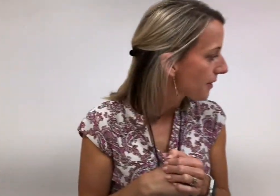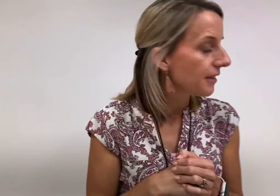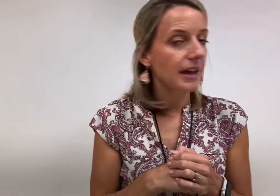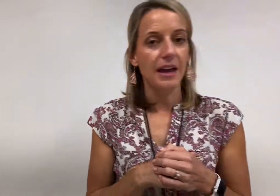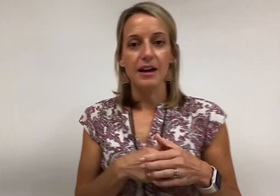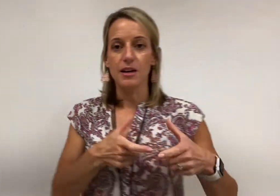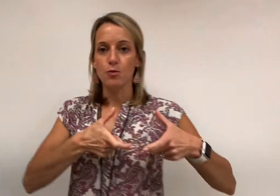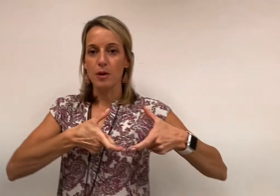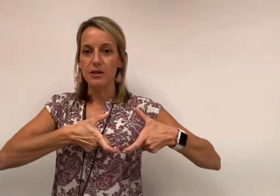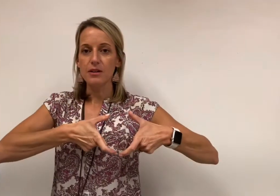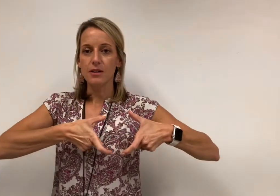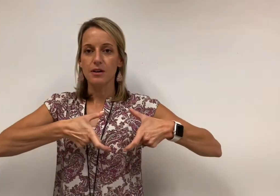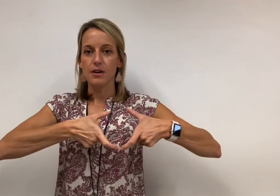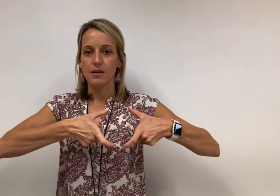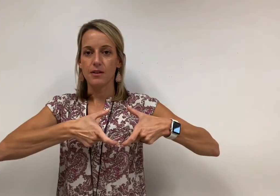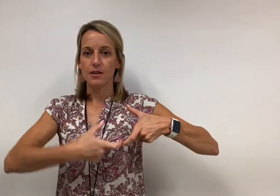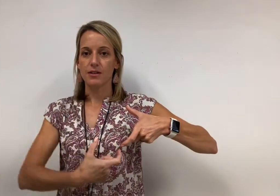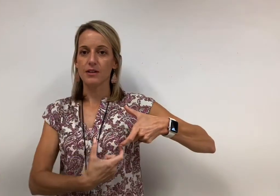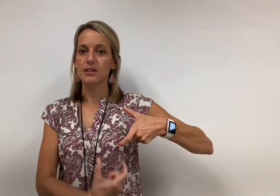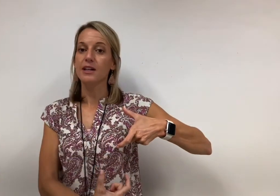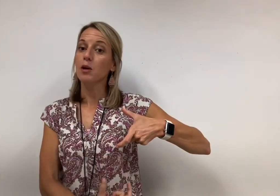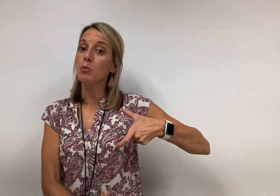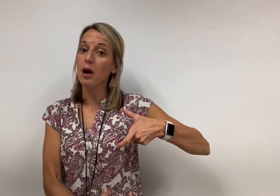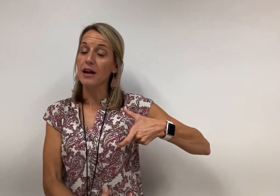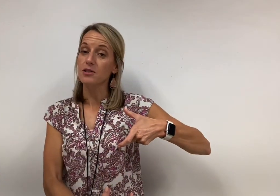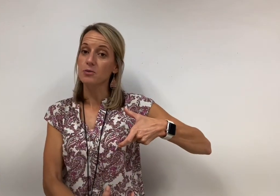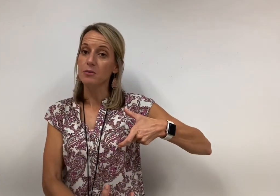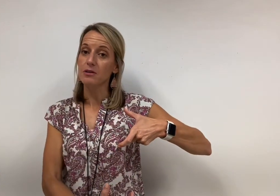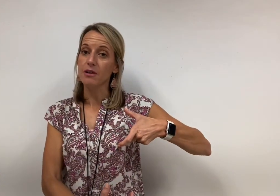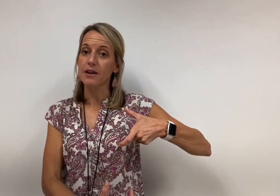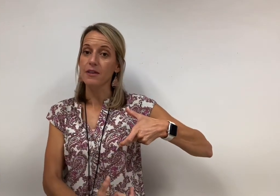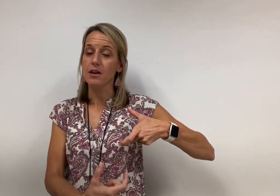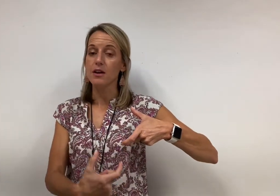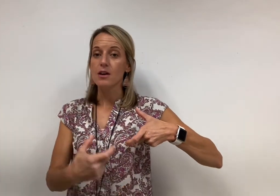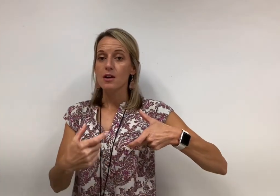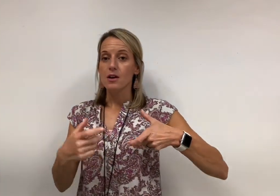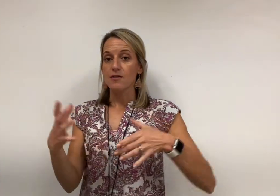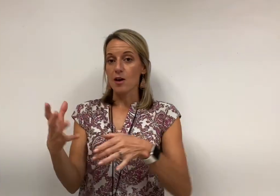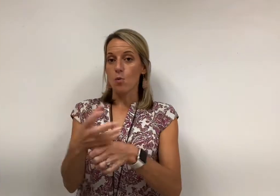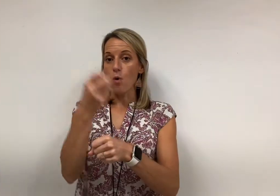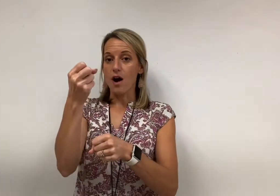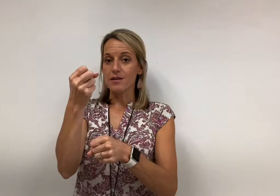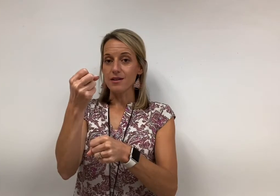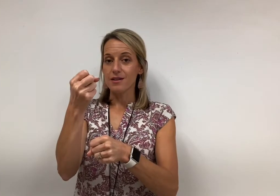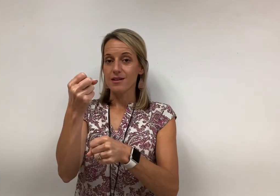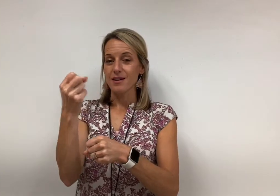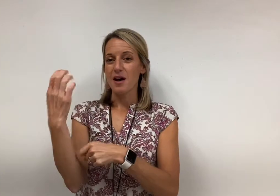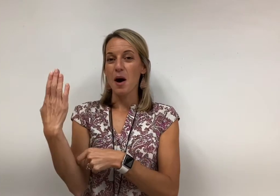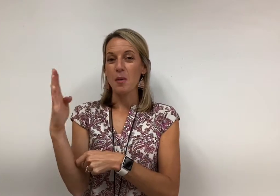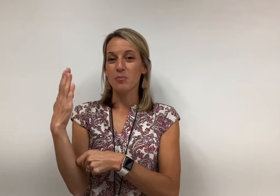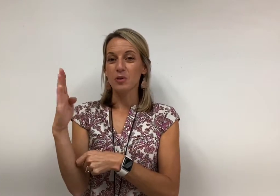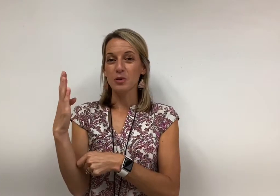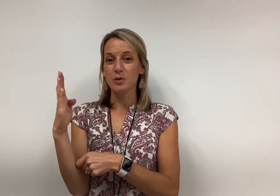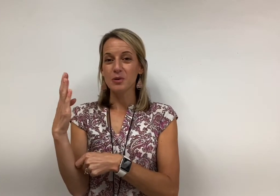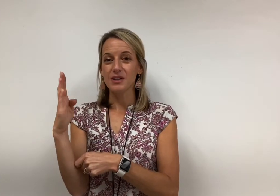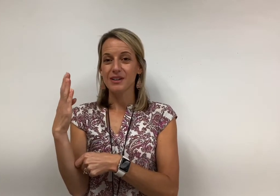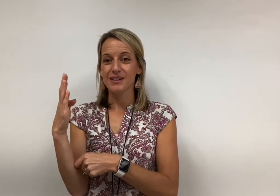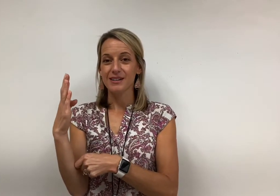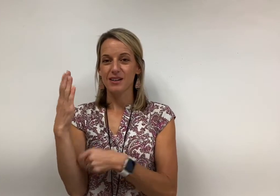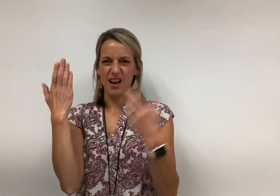They had a ribbon. This is like a prize ribbon, right? They won a blue, I think